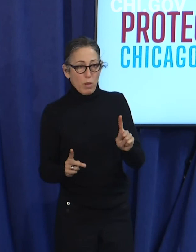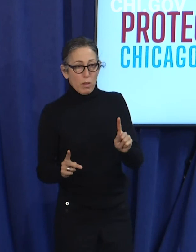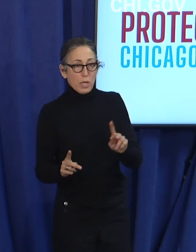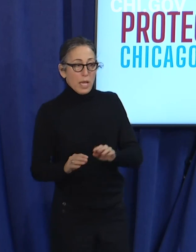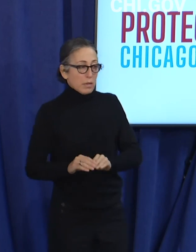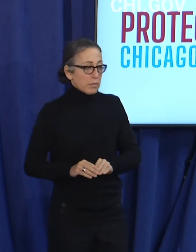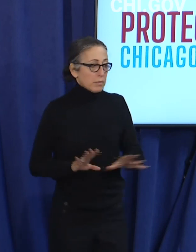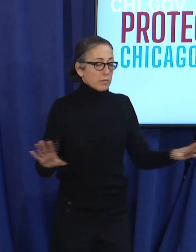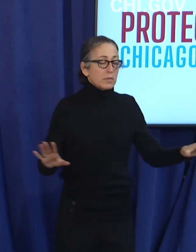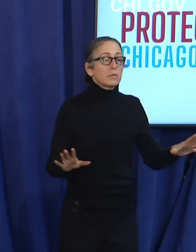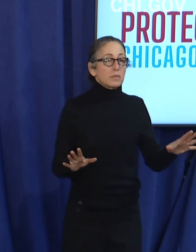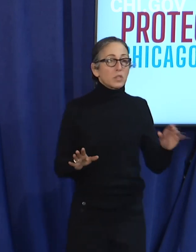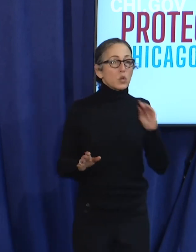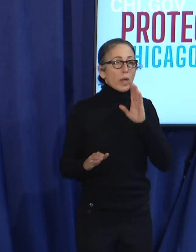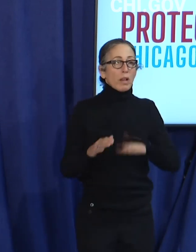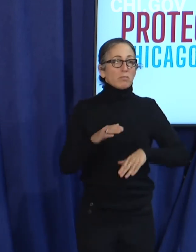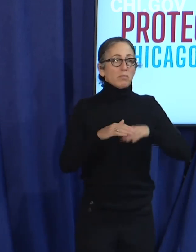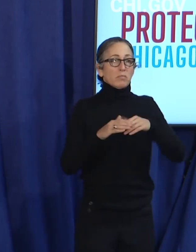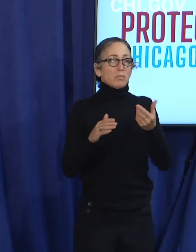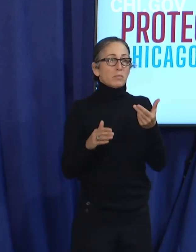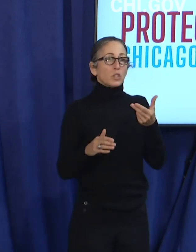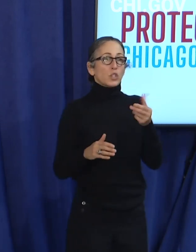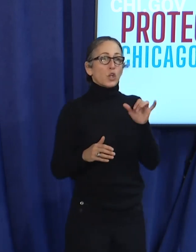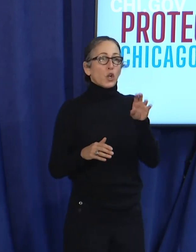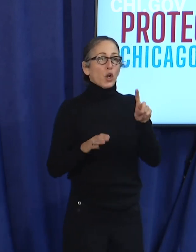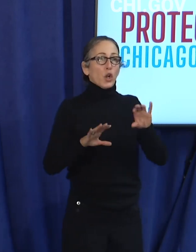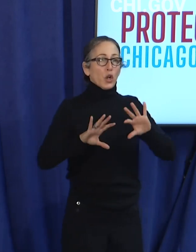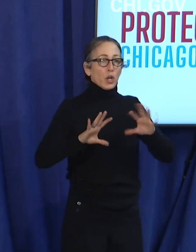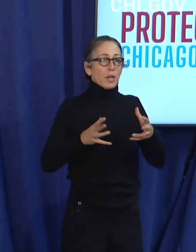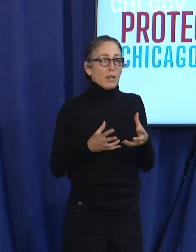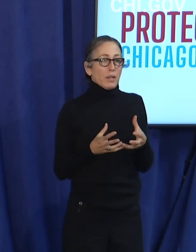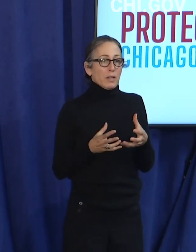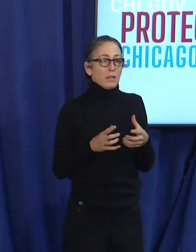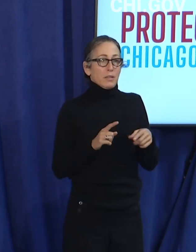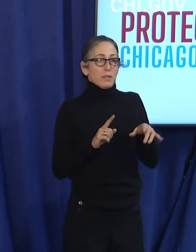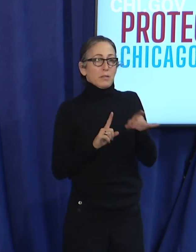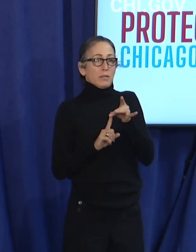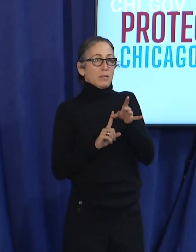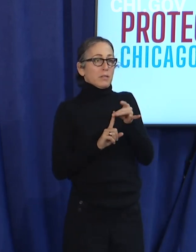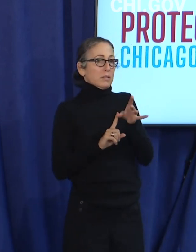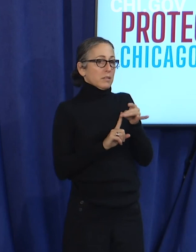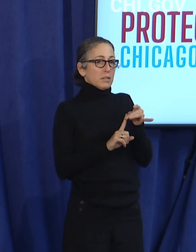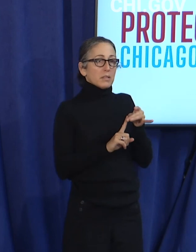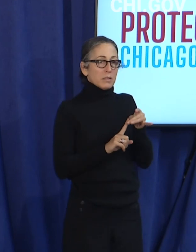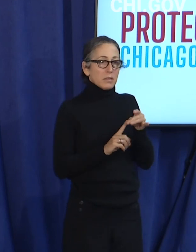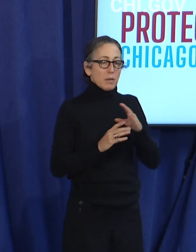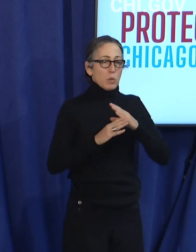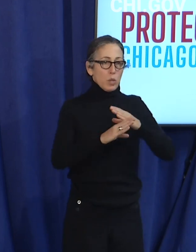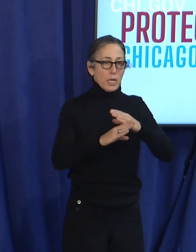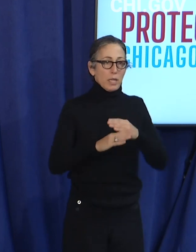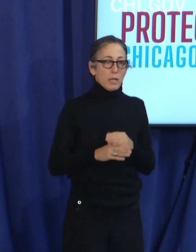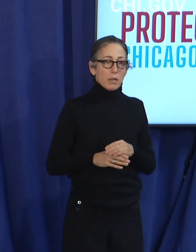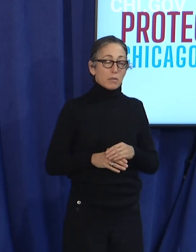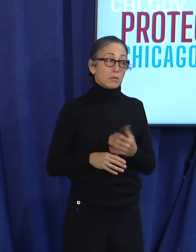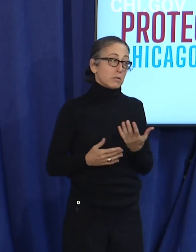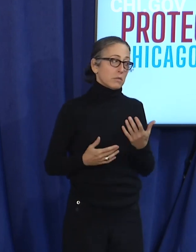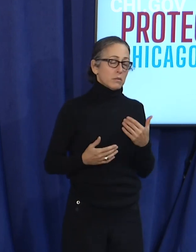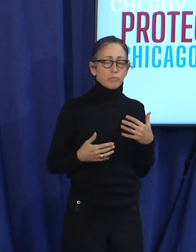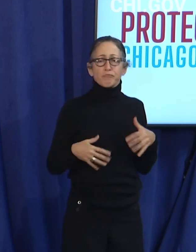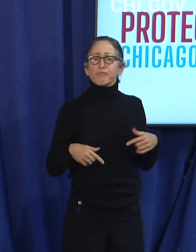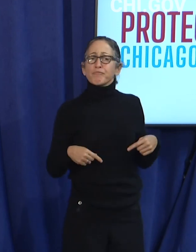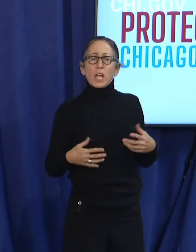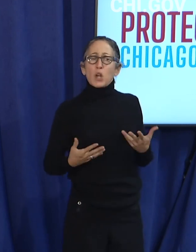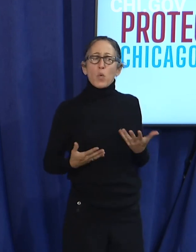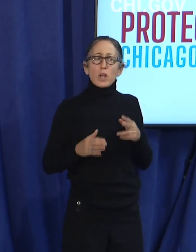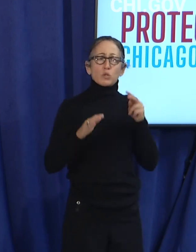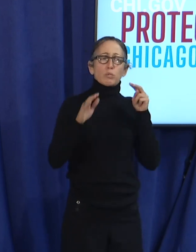immunity place. I almost feel like it is foolish to make predictions at this point, because because there are so many unknowns, and